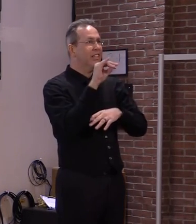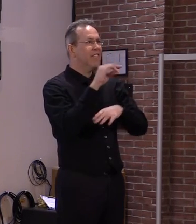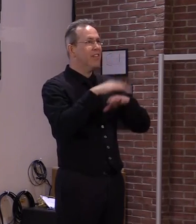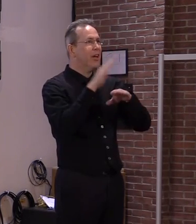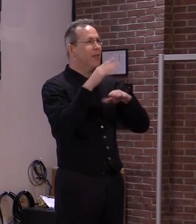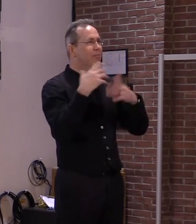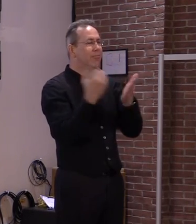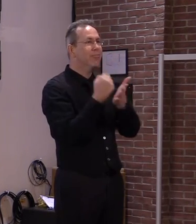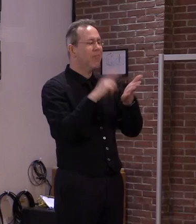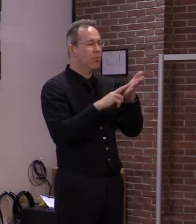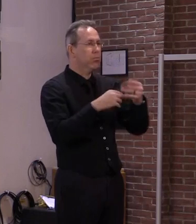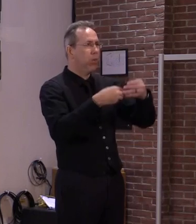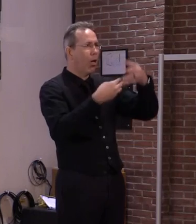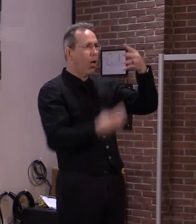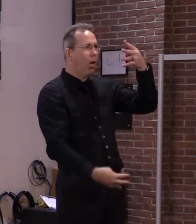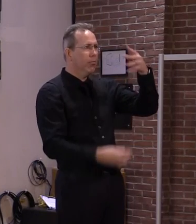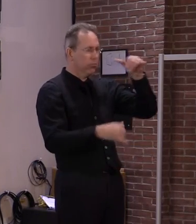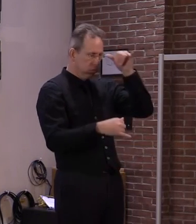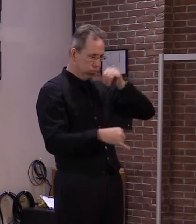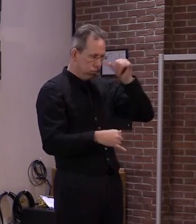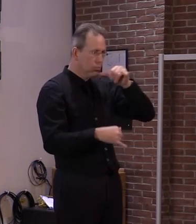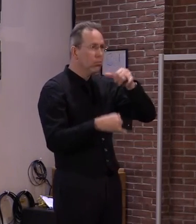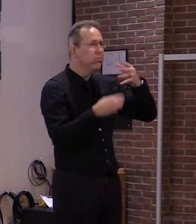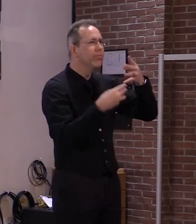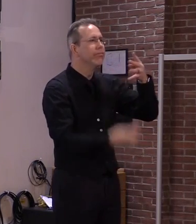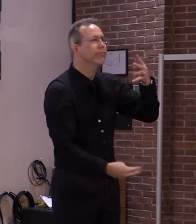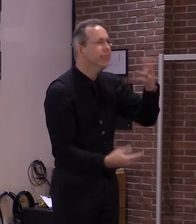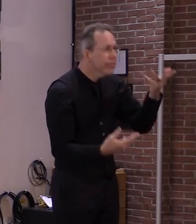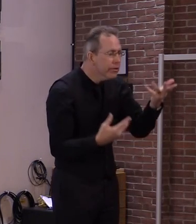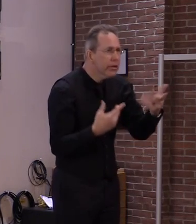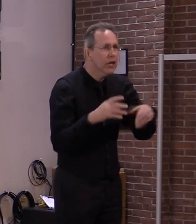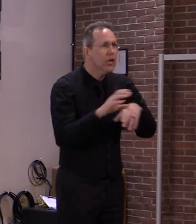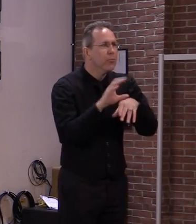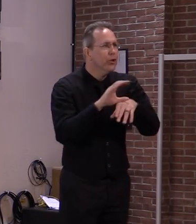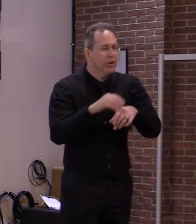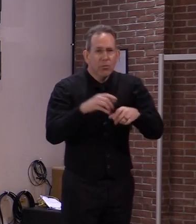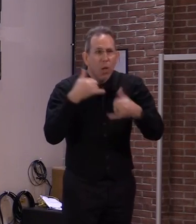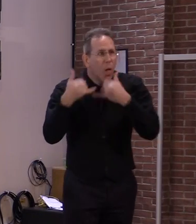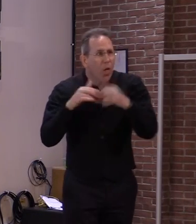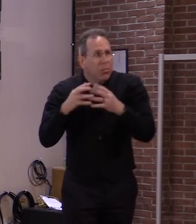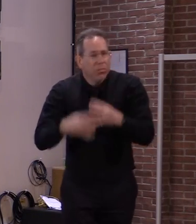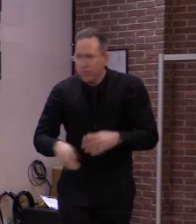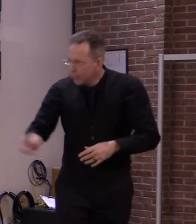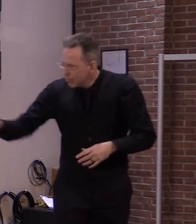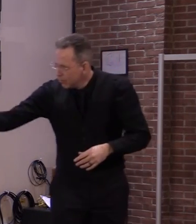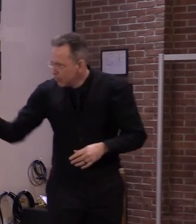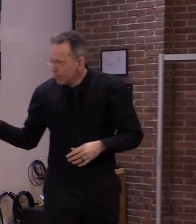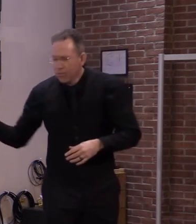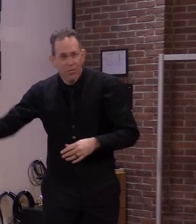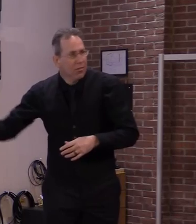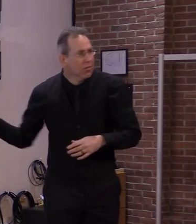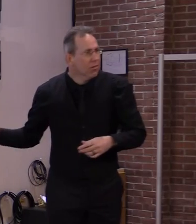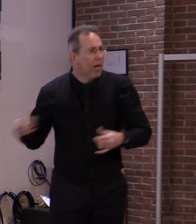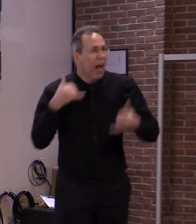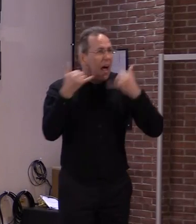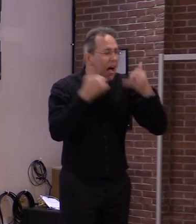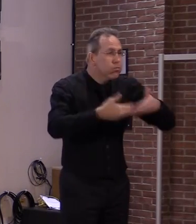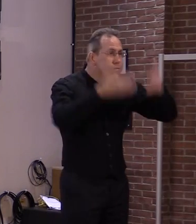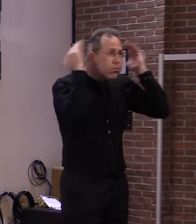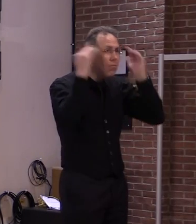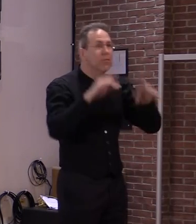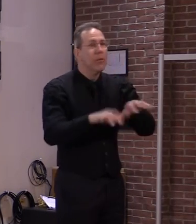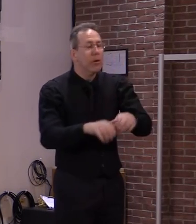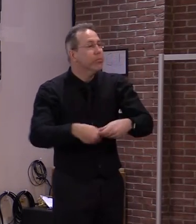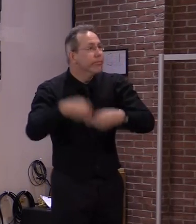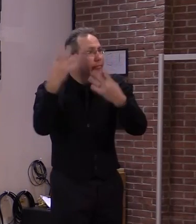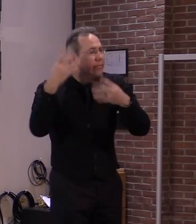both online and through the call center. We are urging, especially as we start coming down on